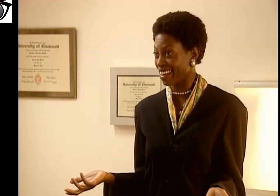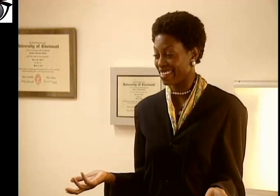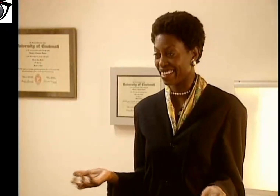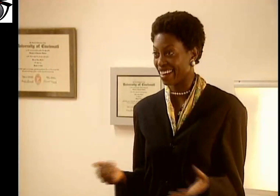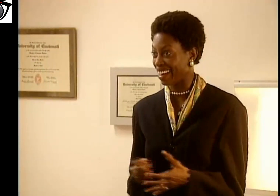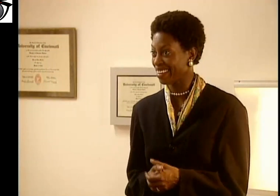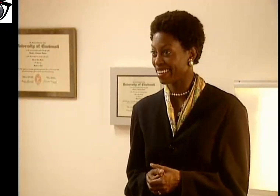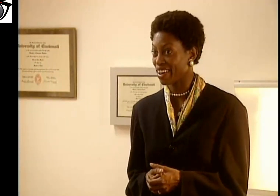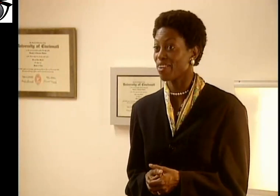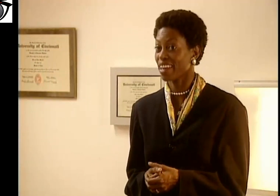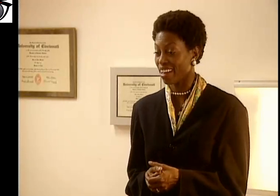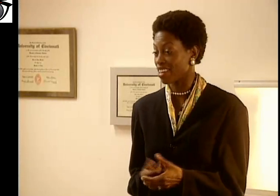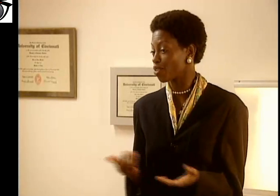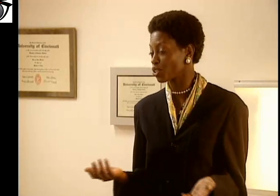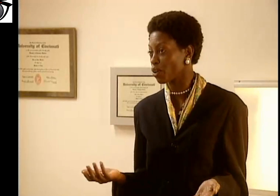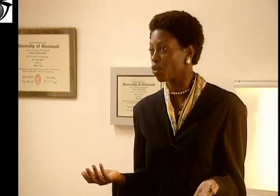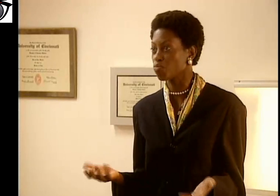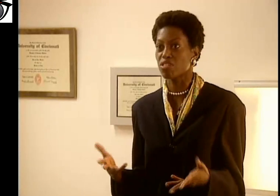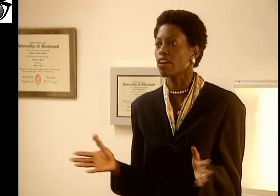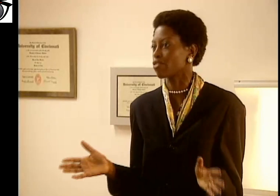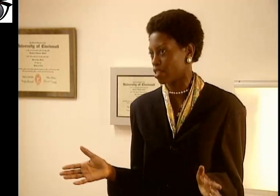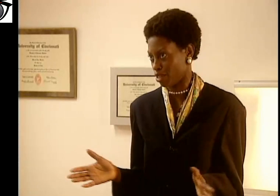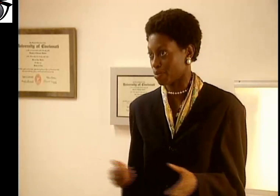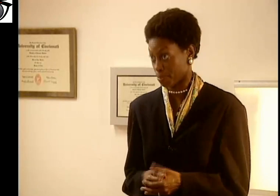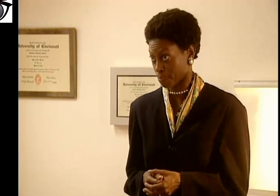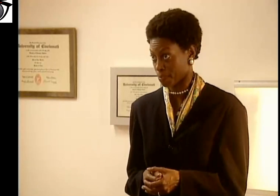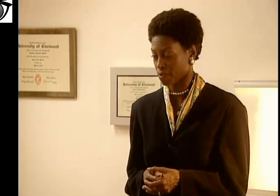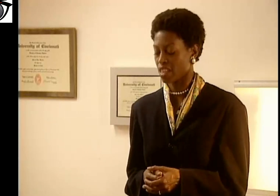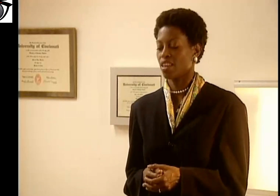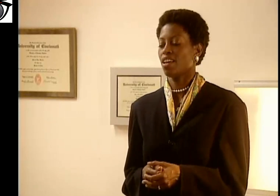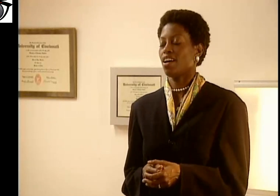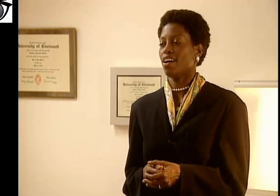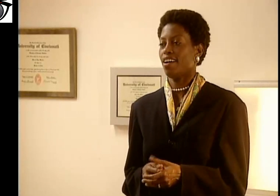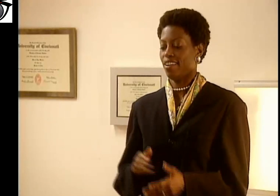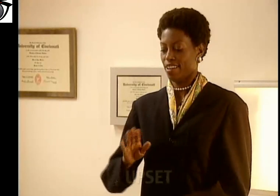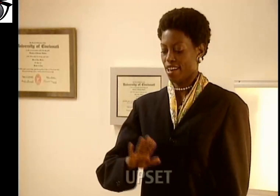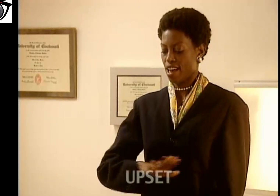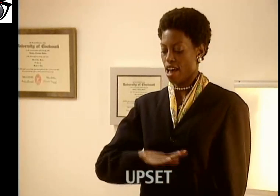Good, you've got the idea. Okay, now I'll show you several symptoms.